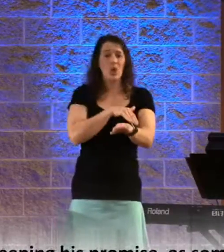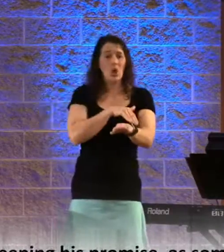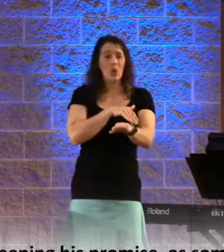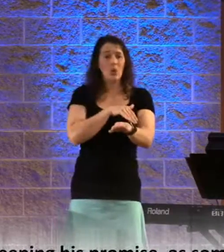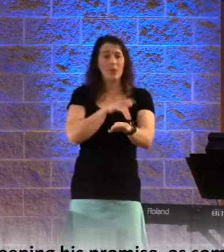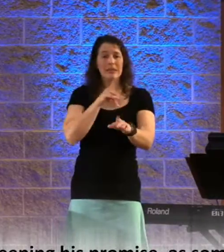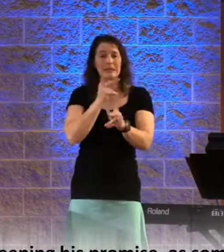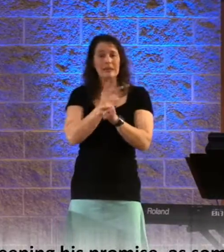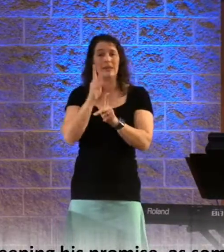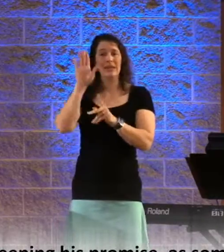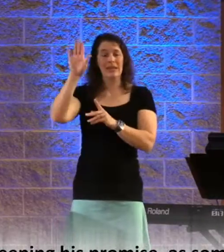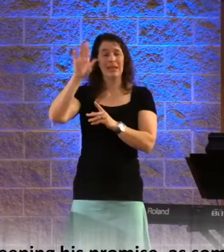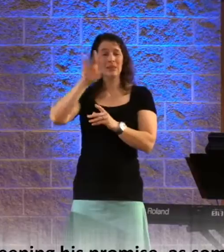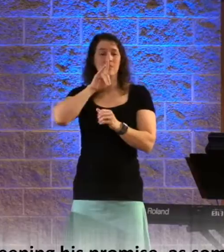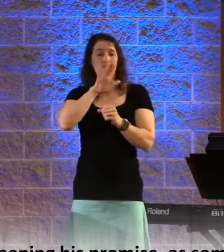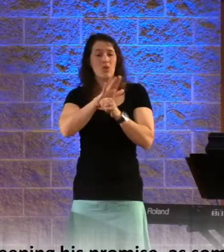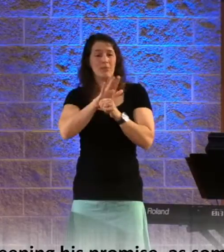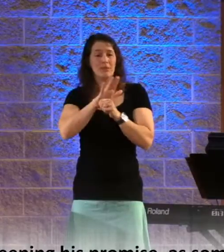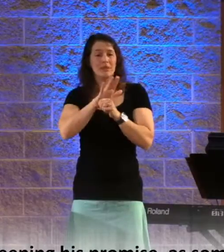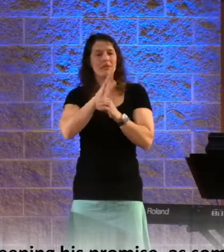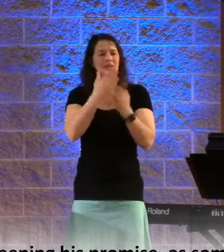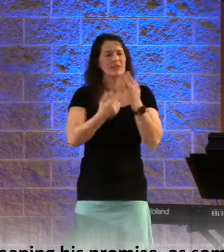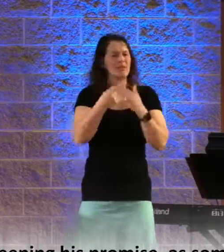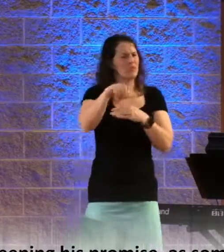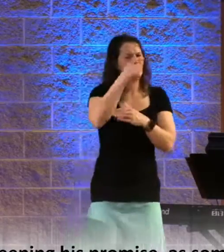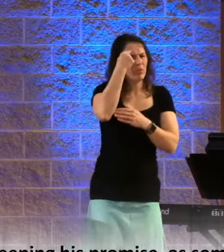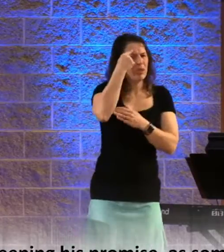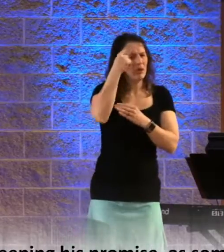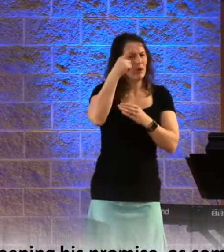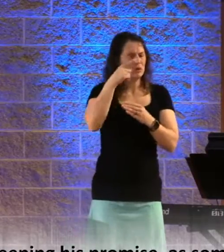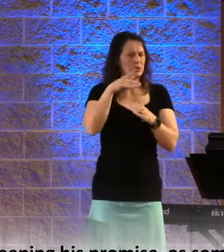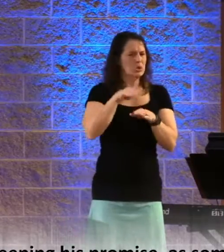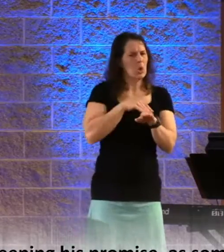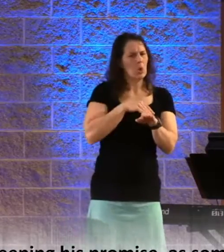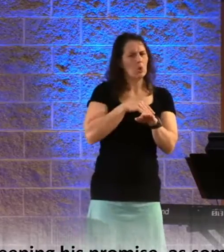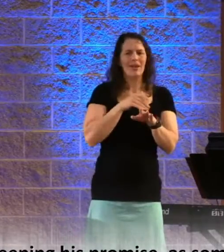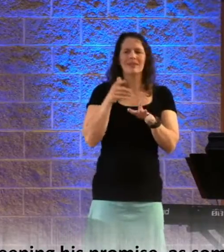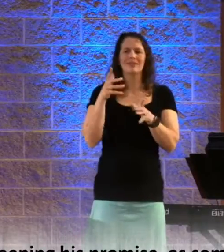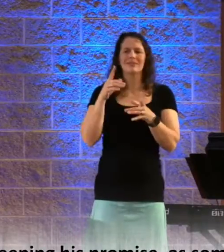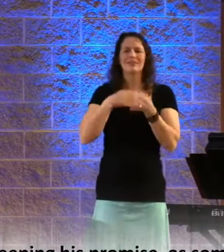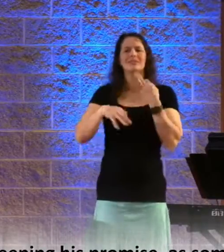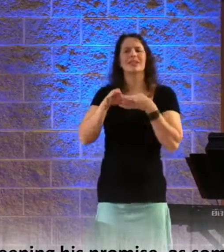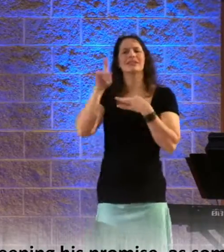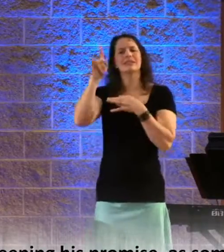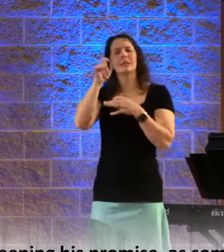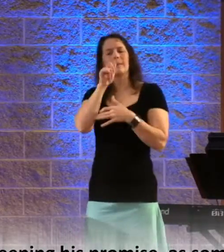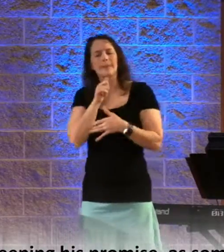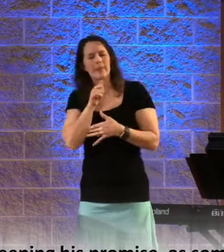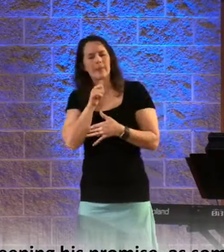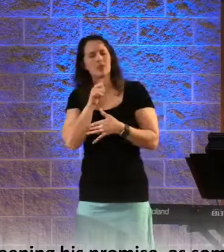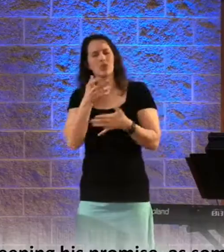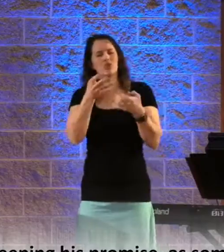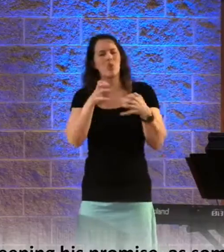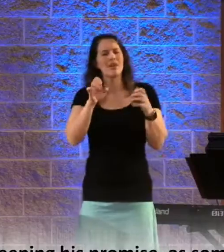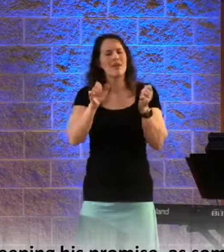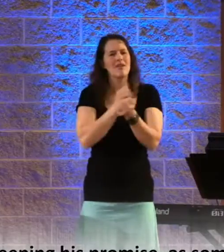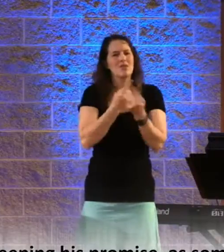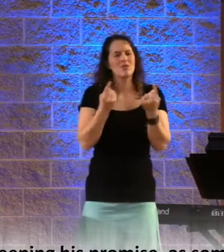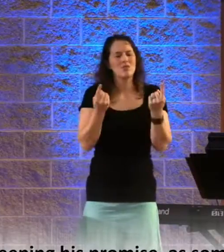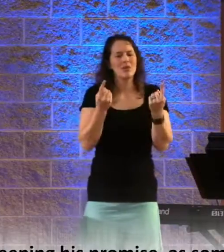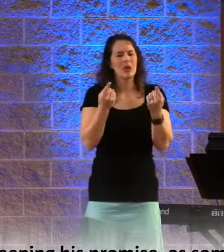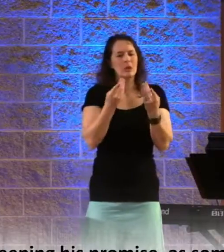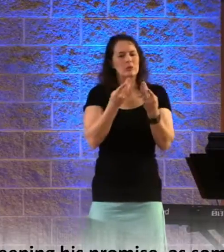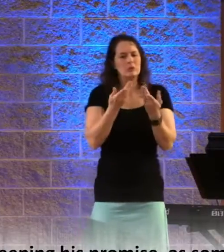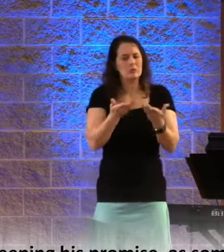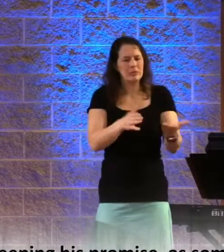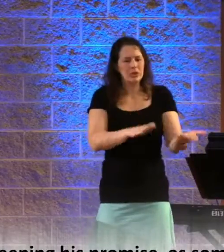some understand slowness. Instead, He is patient with you, not wanting anyone to perish, but everyone to come to